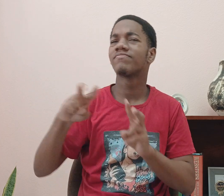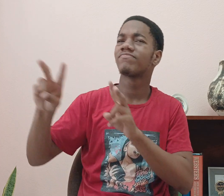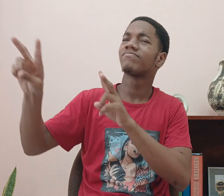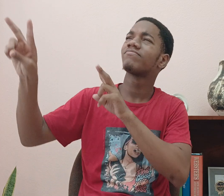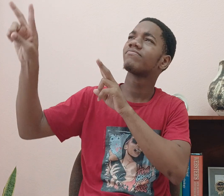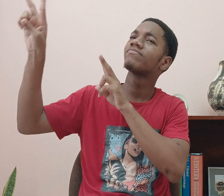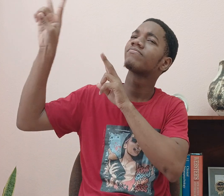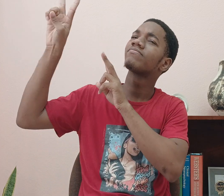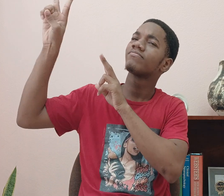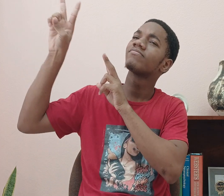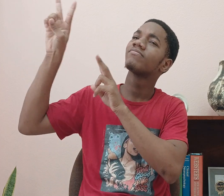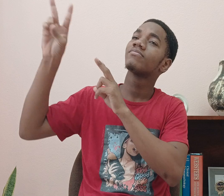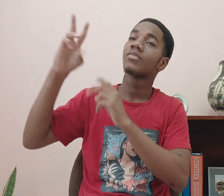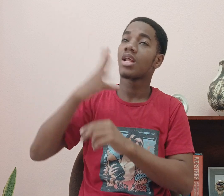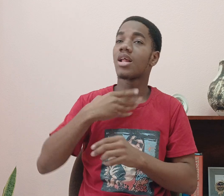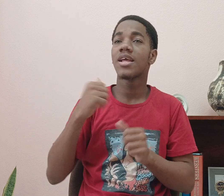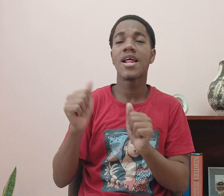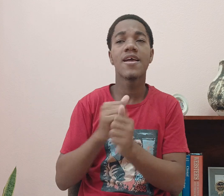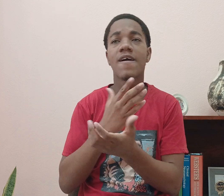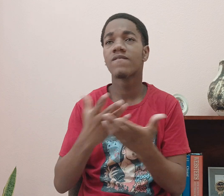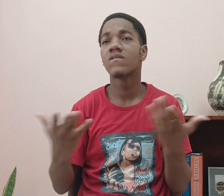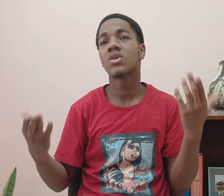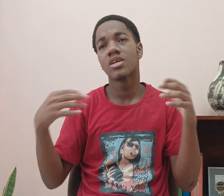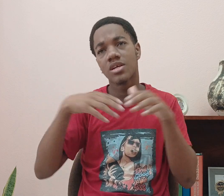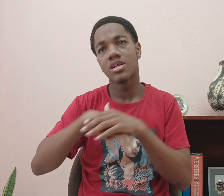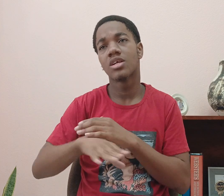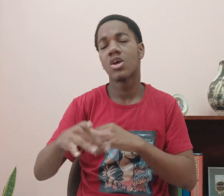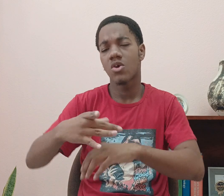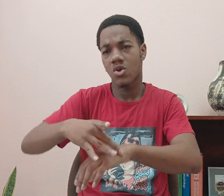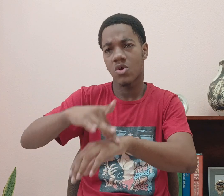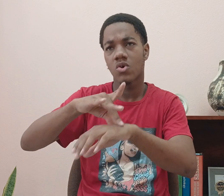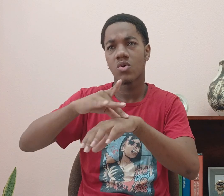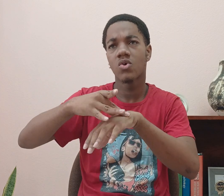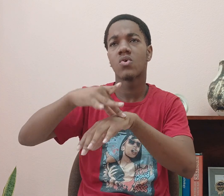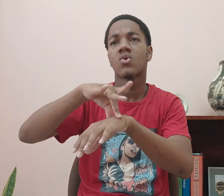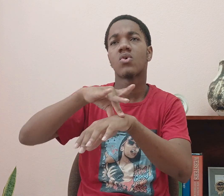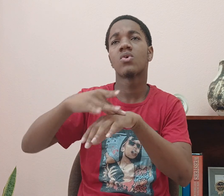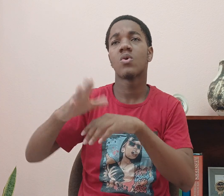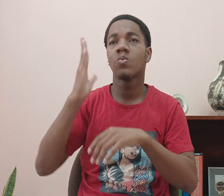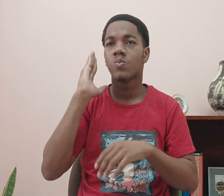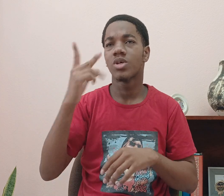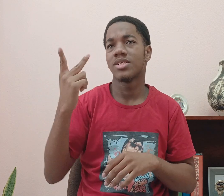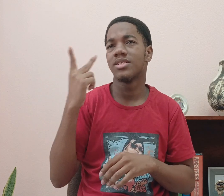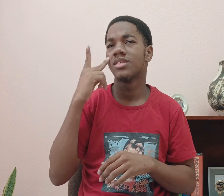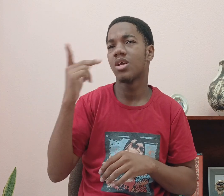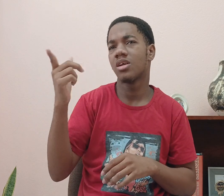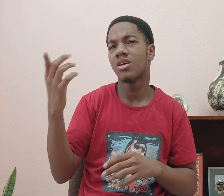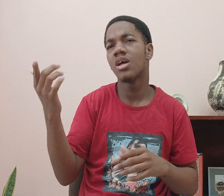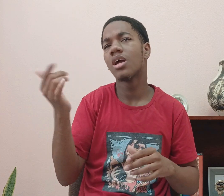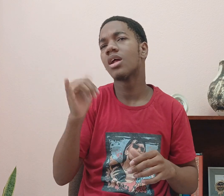and the things of earth will grow strangely dim